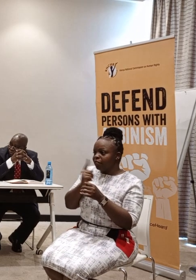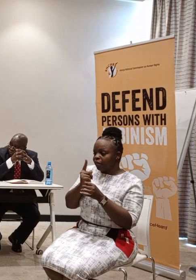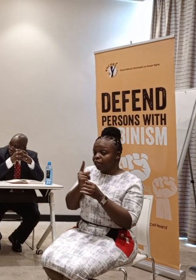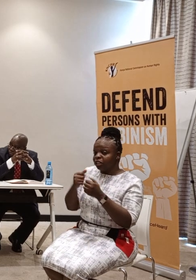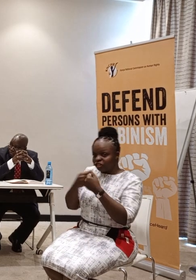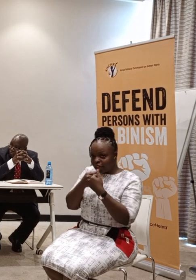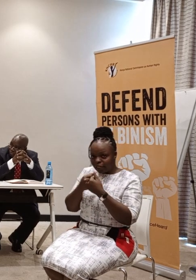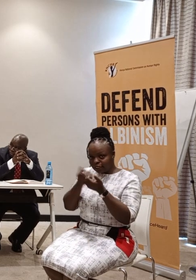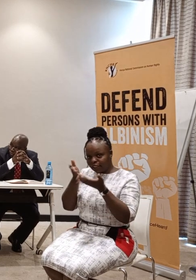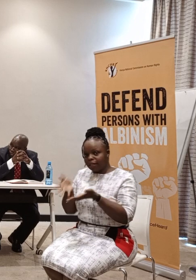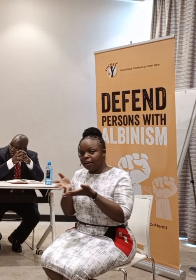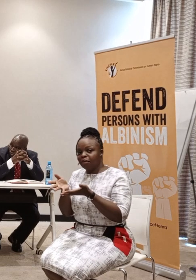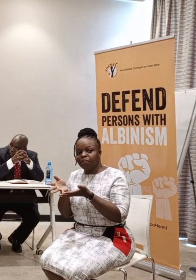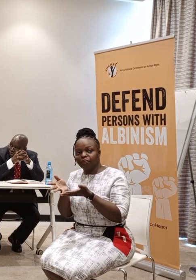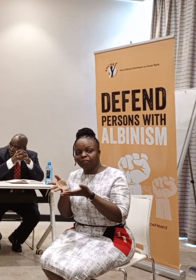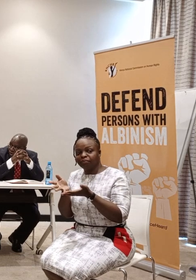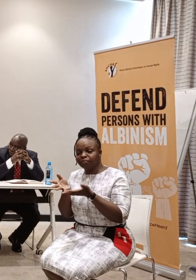present,